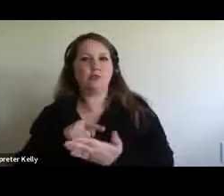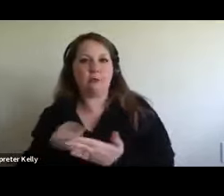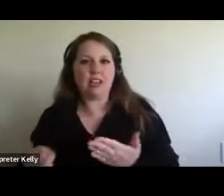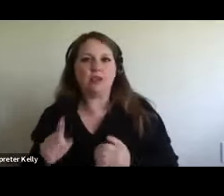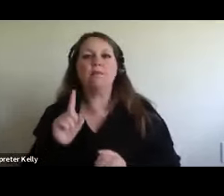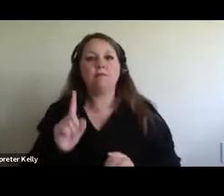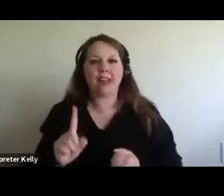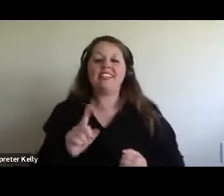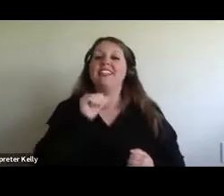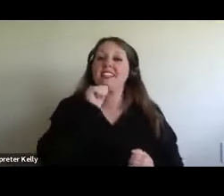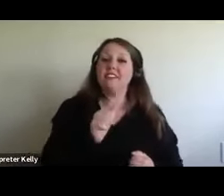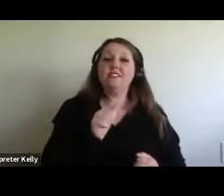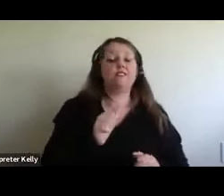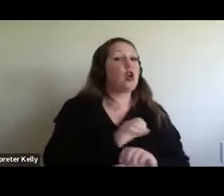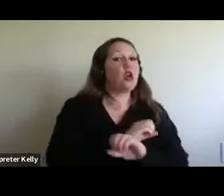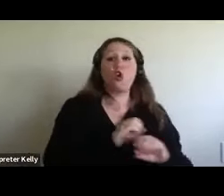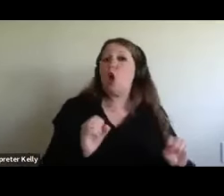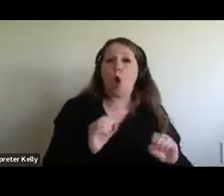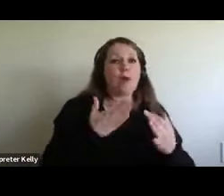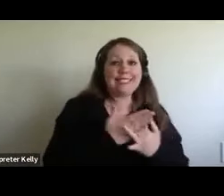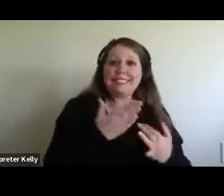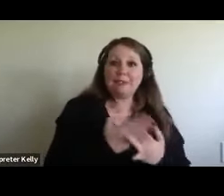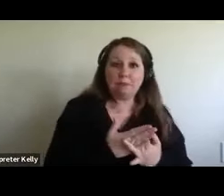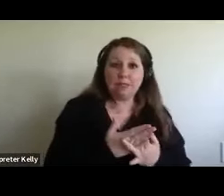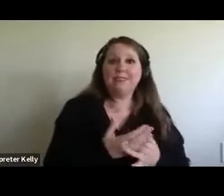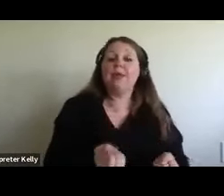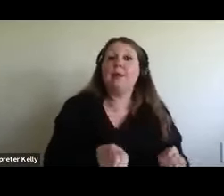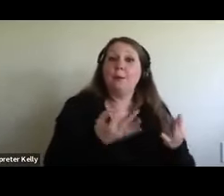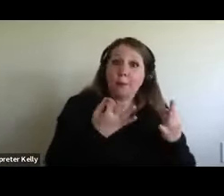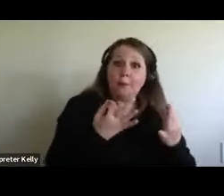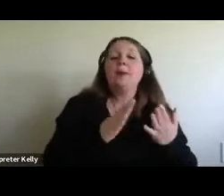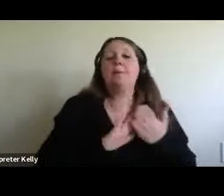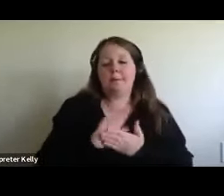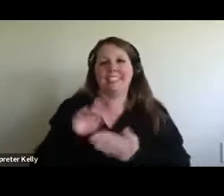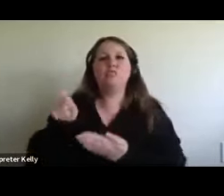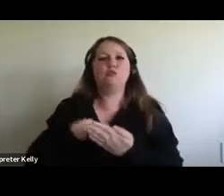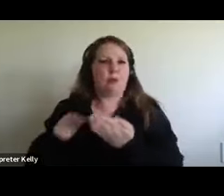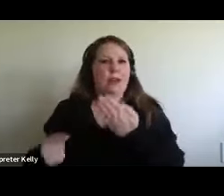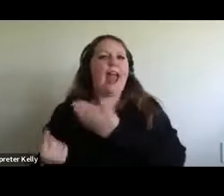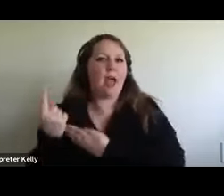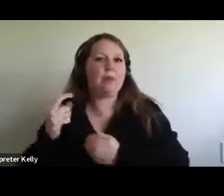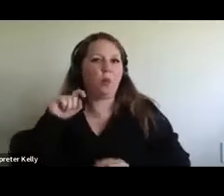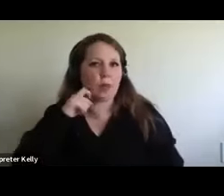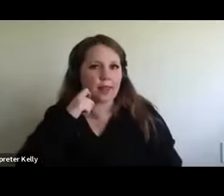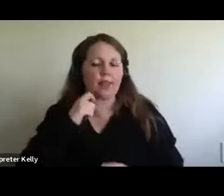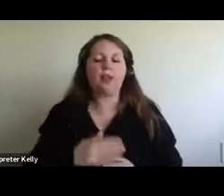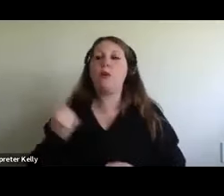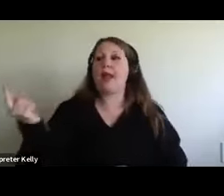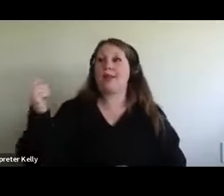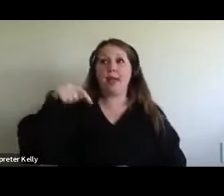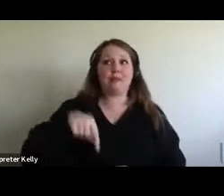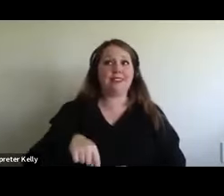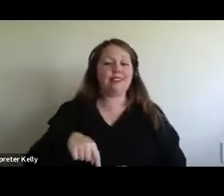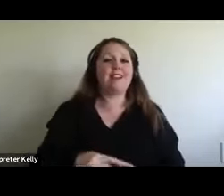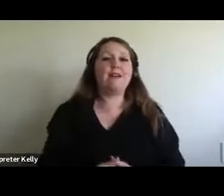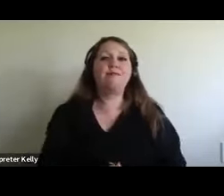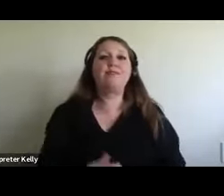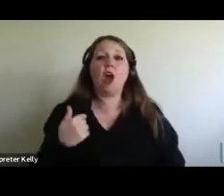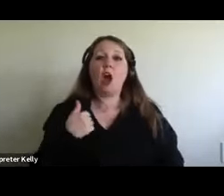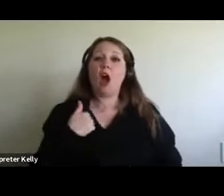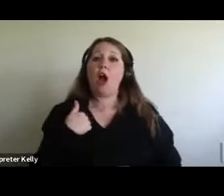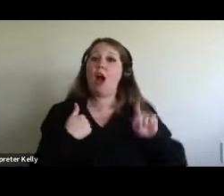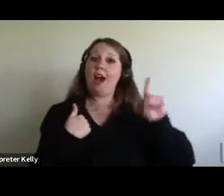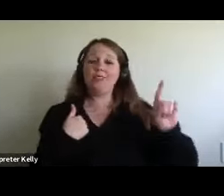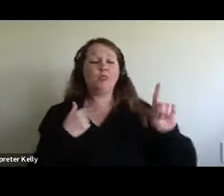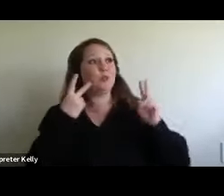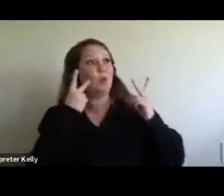accessibility is discrimination. And I remember my first experience here was when I saw a brand new branch of the ANZ